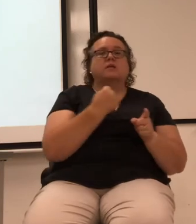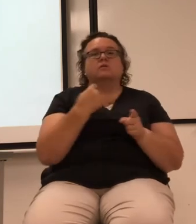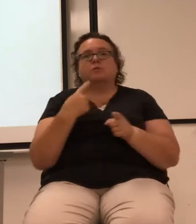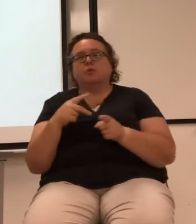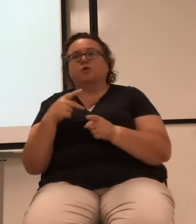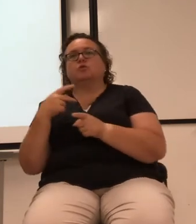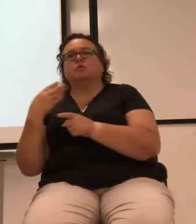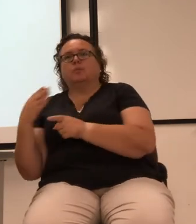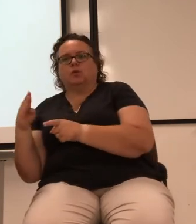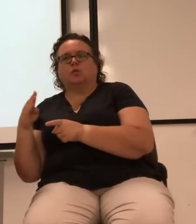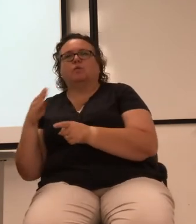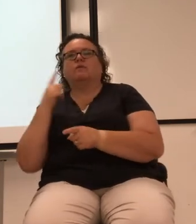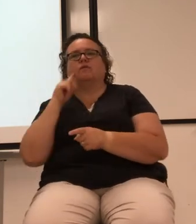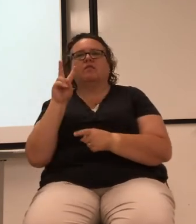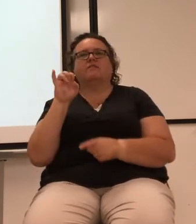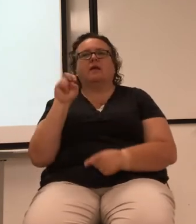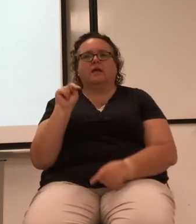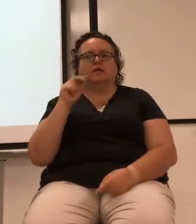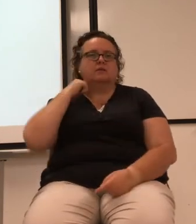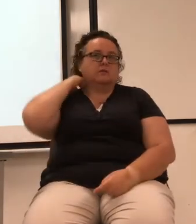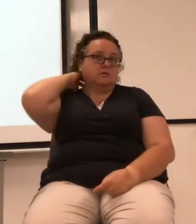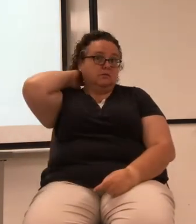purple to blue for the veins.